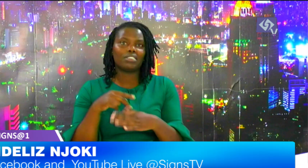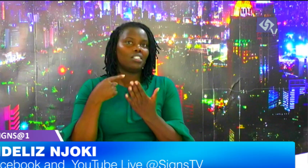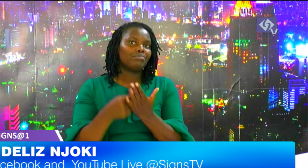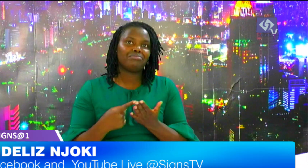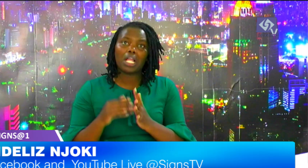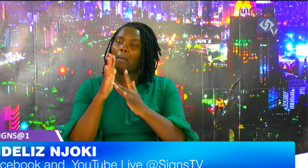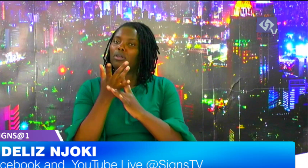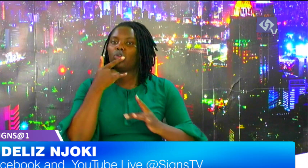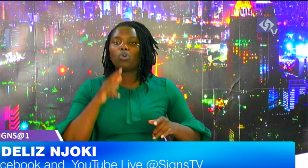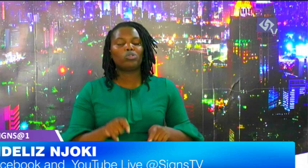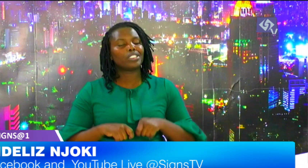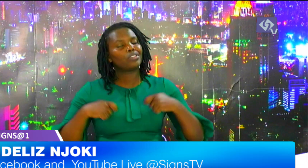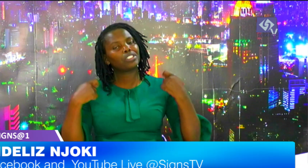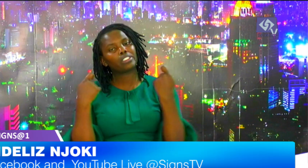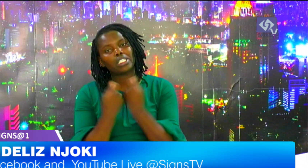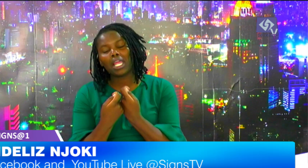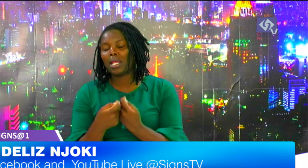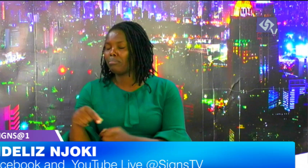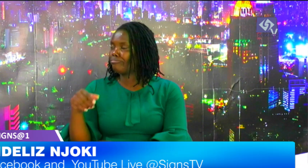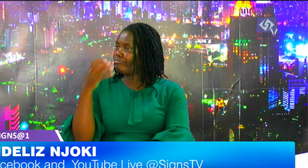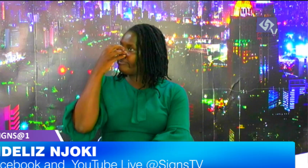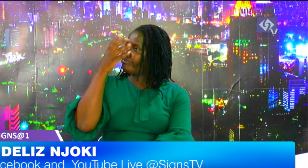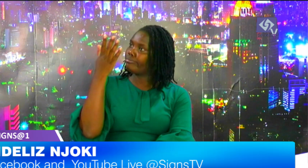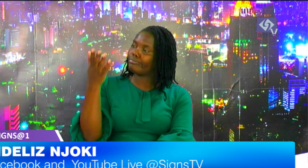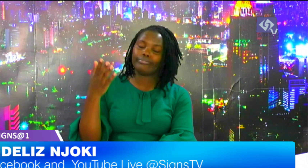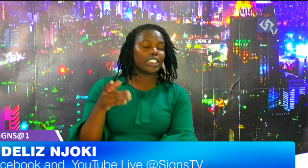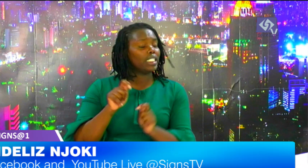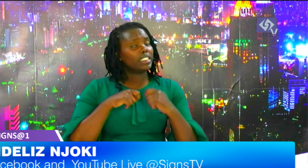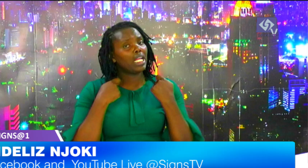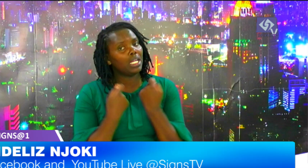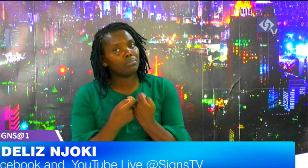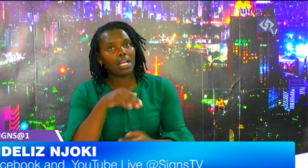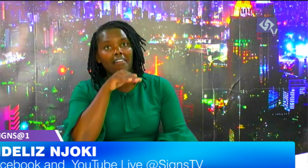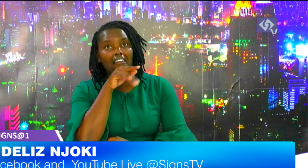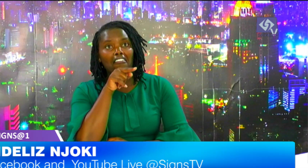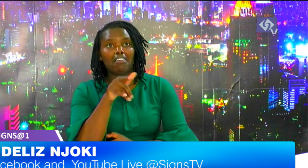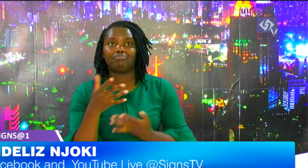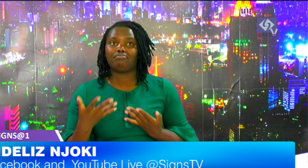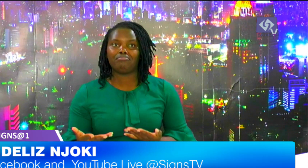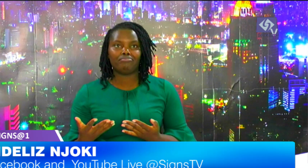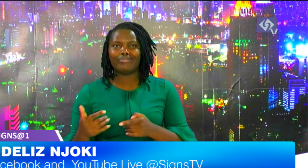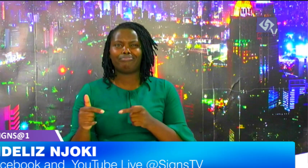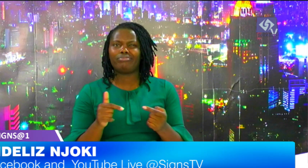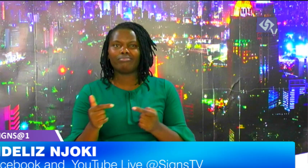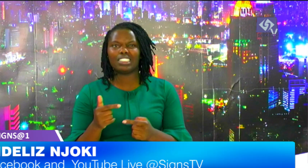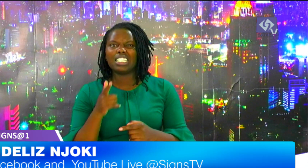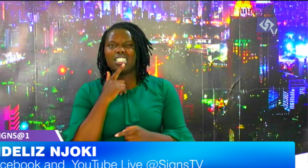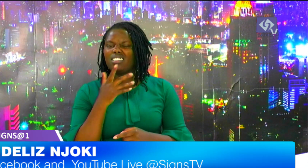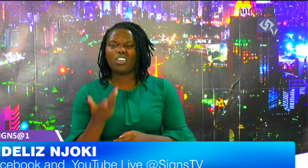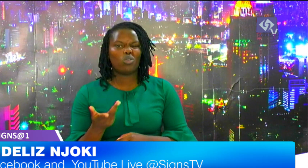criticized the ongoing national dialogue between Azimio and Kenya Kwanza, terming it